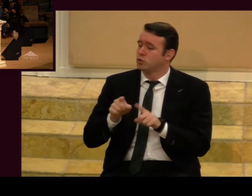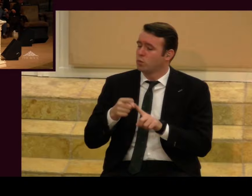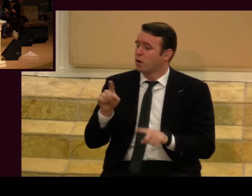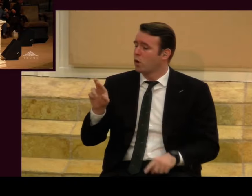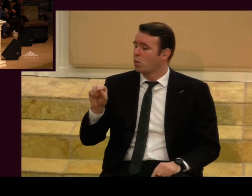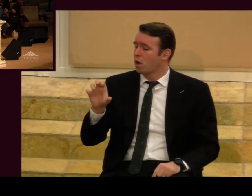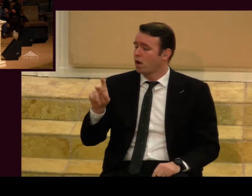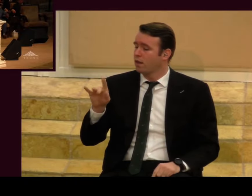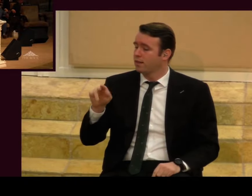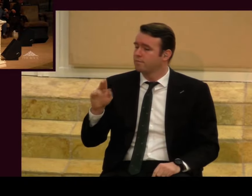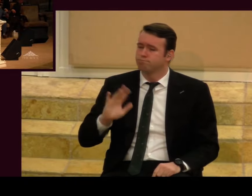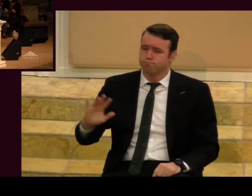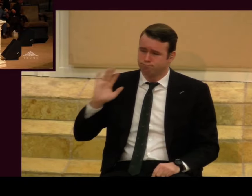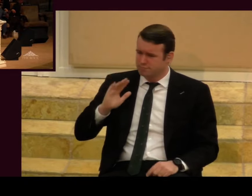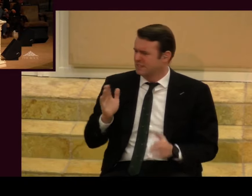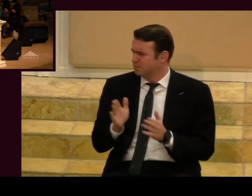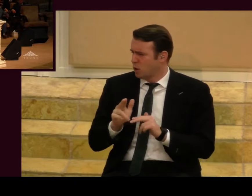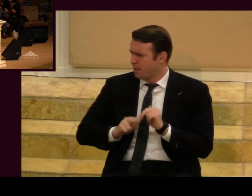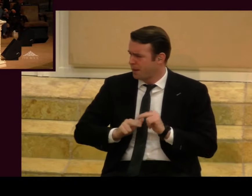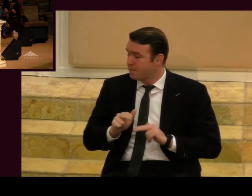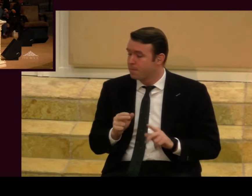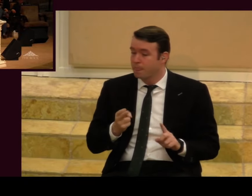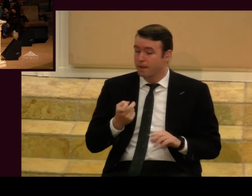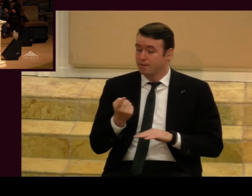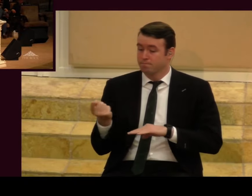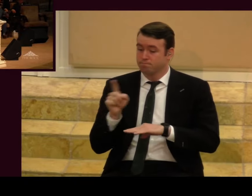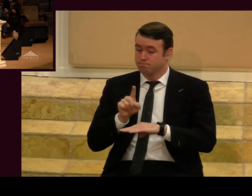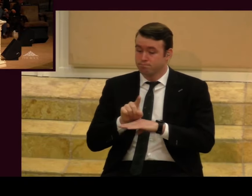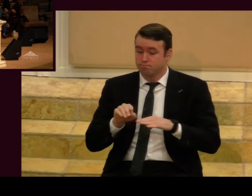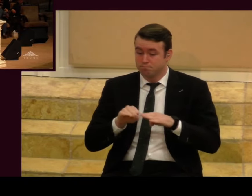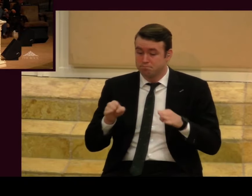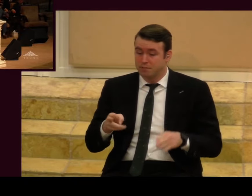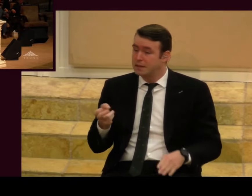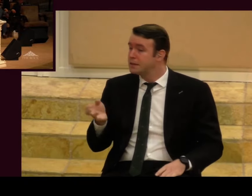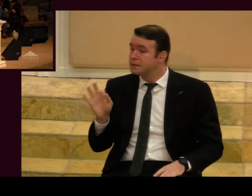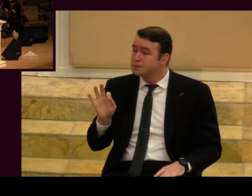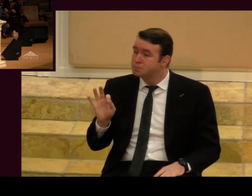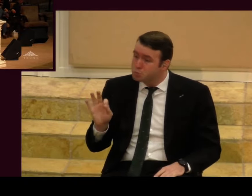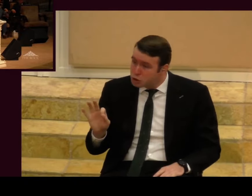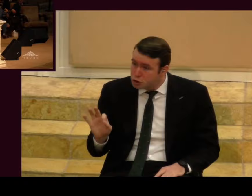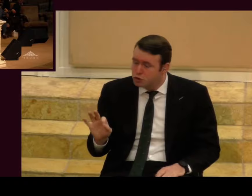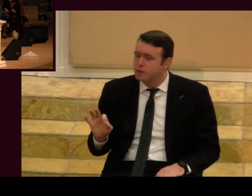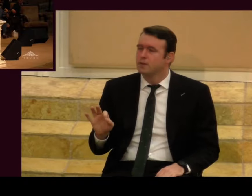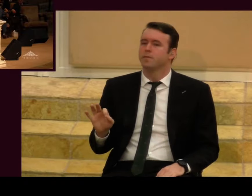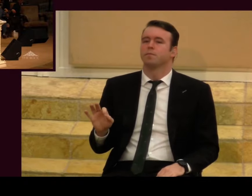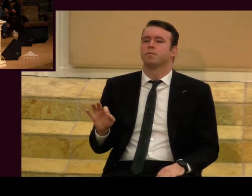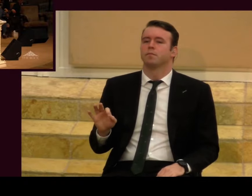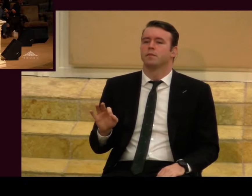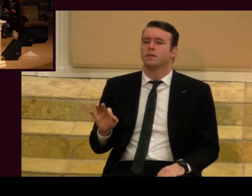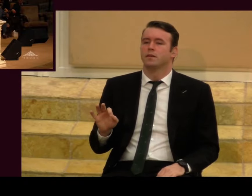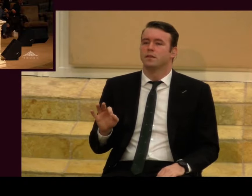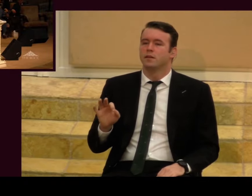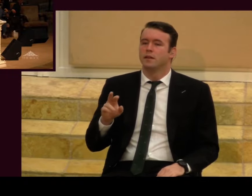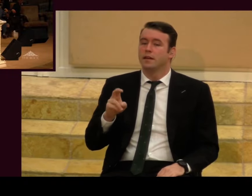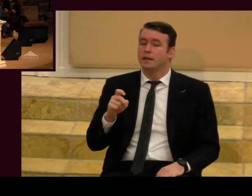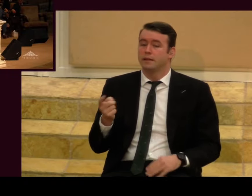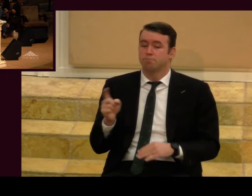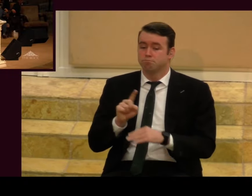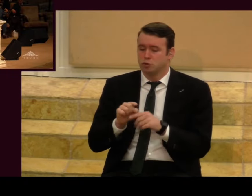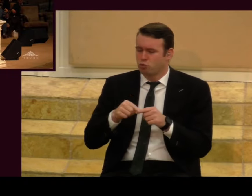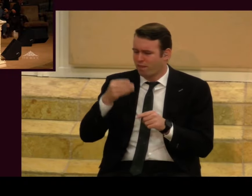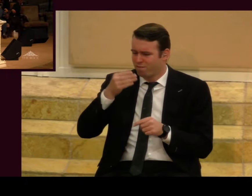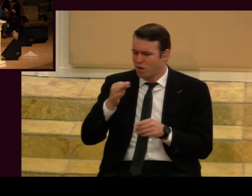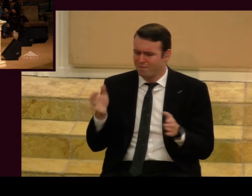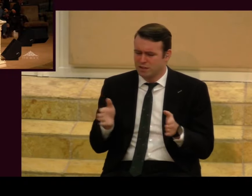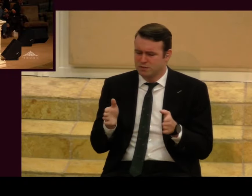in Rockland, small little building. And he stepped up to the pulpit and he was preaching. And he stepped to the